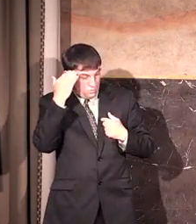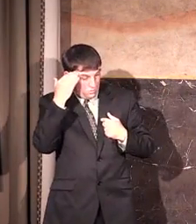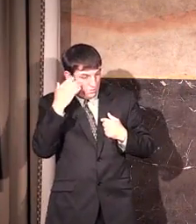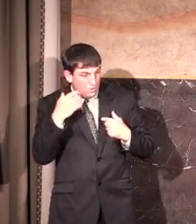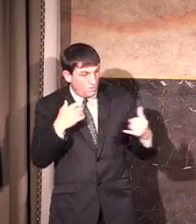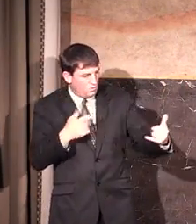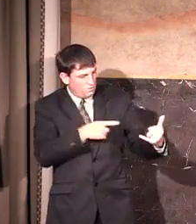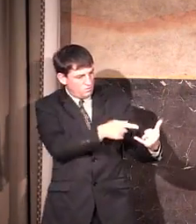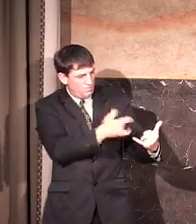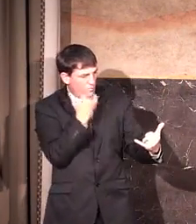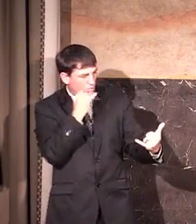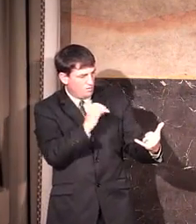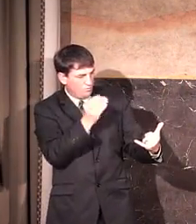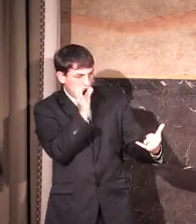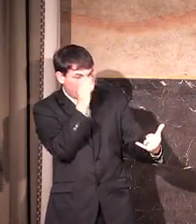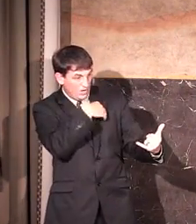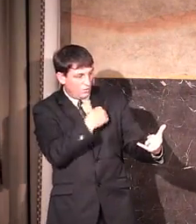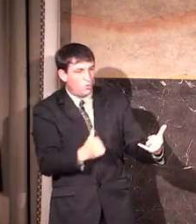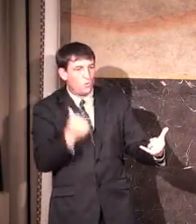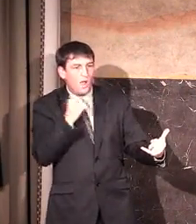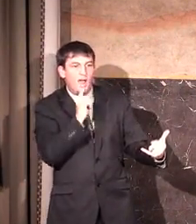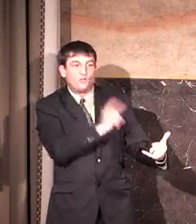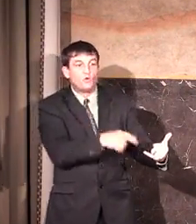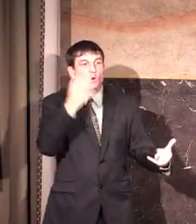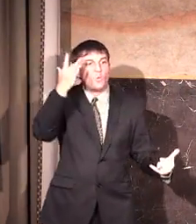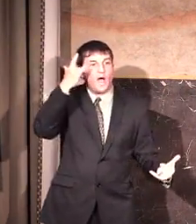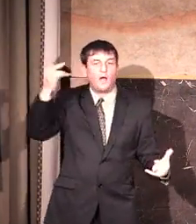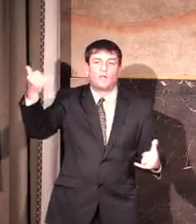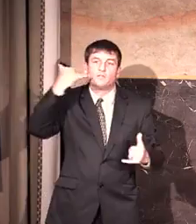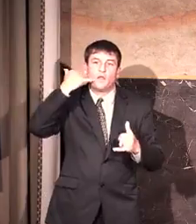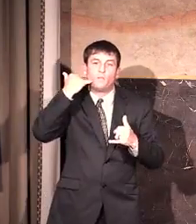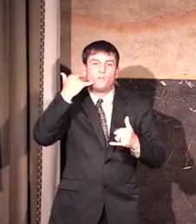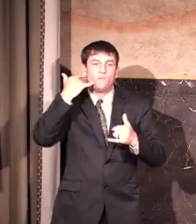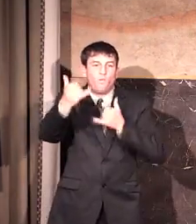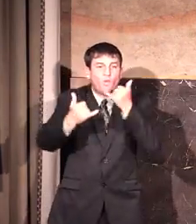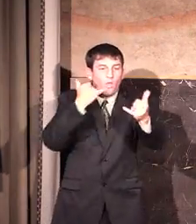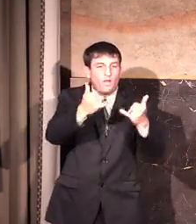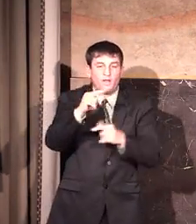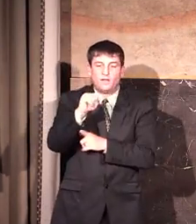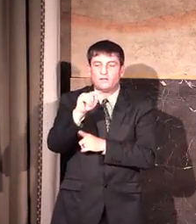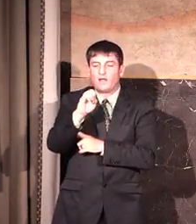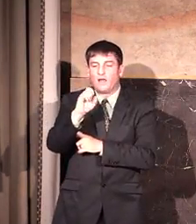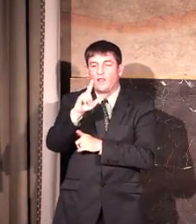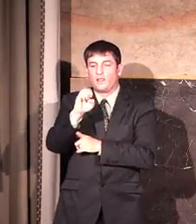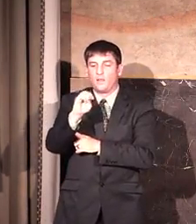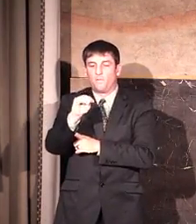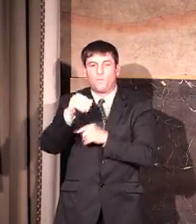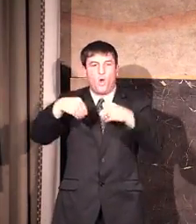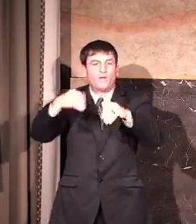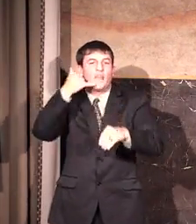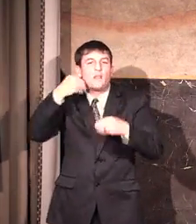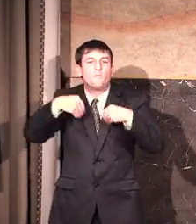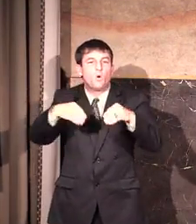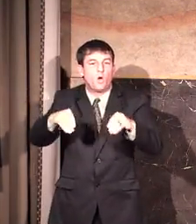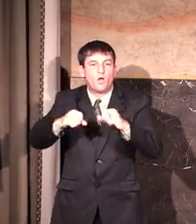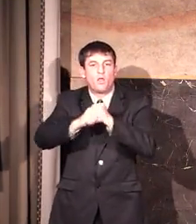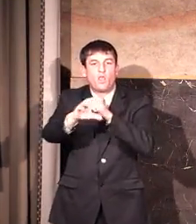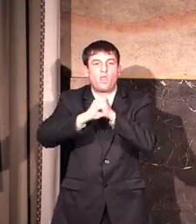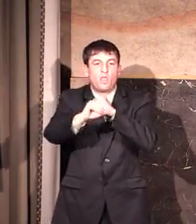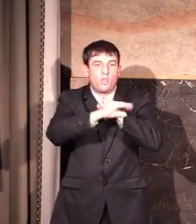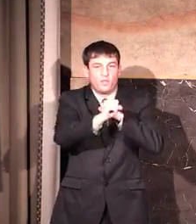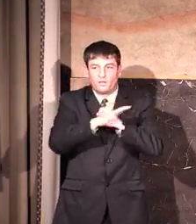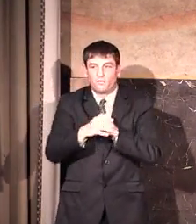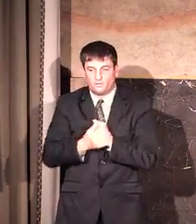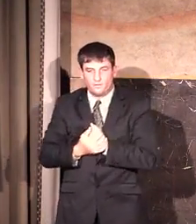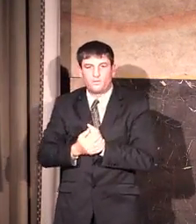don't recognize because they're afraid it's a telemarketer. What's your workaround on that? And is there a notation that comes up on the phone that it is a contact